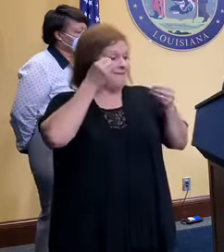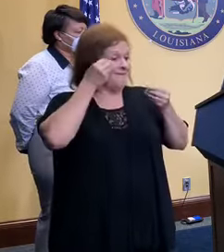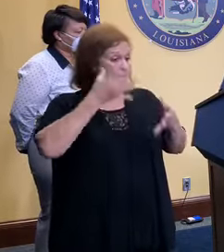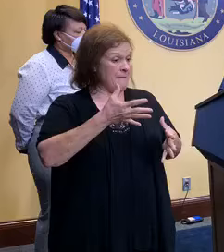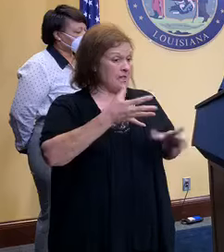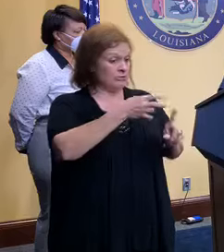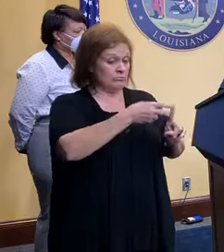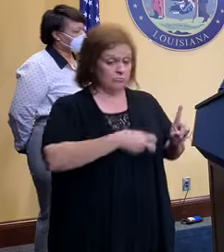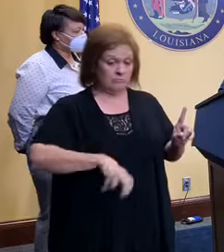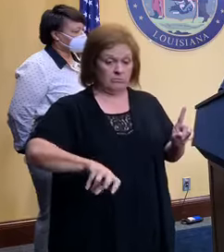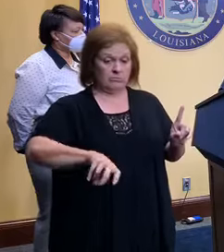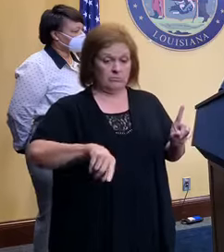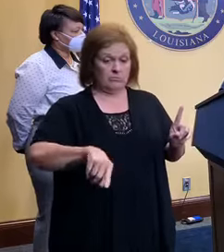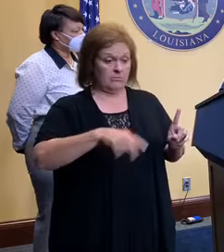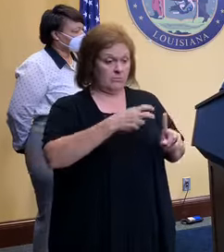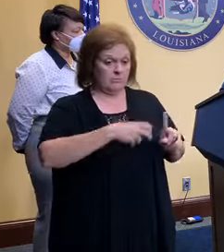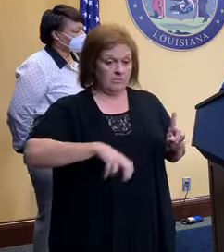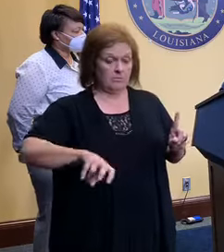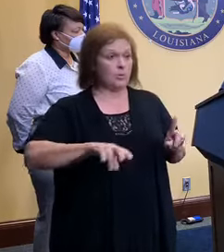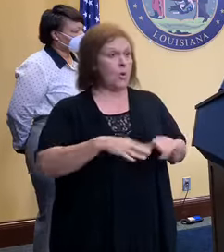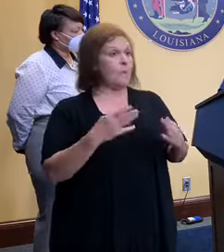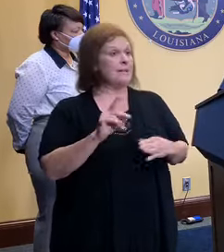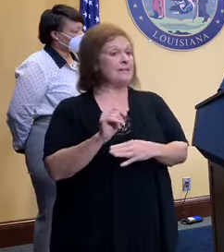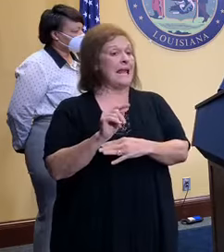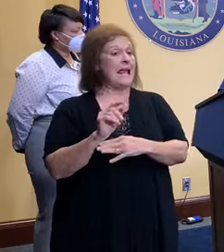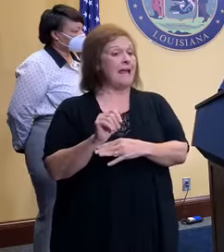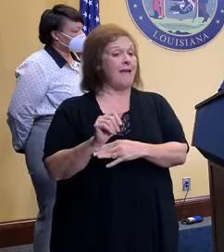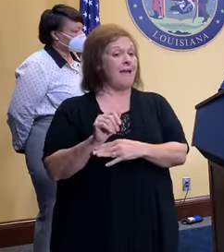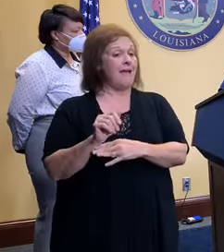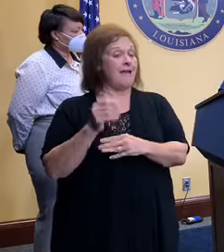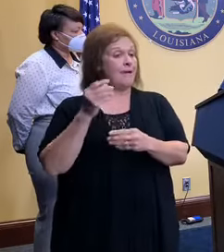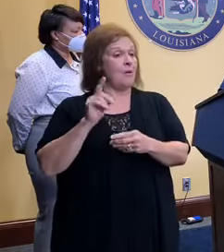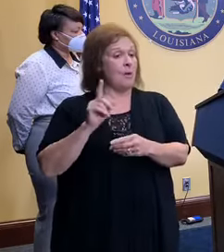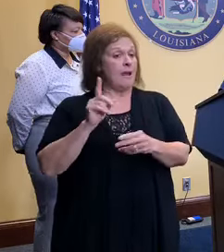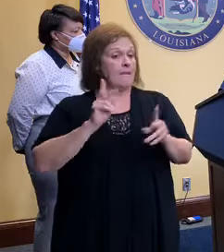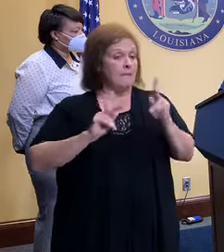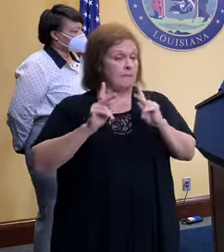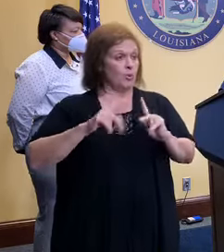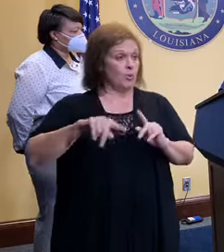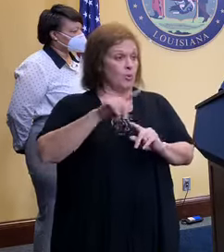information transferring into an open data platform where citizens or